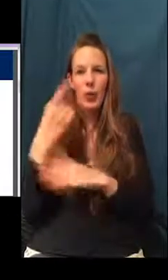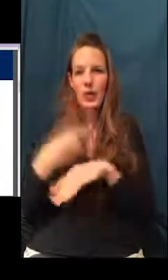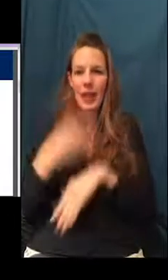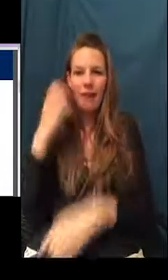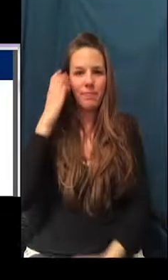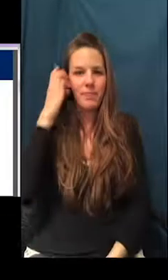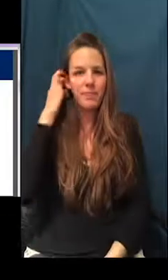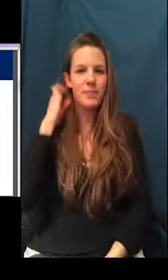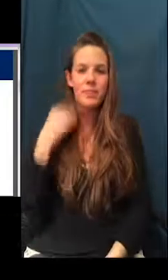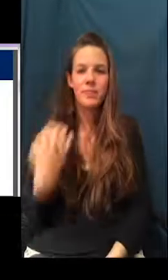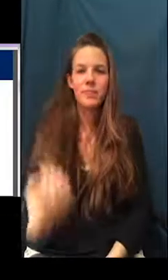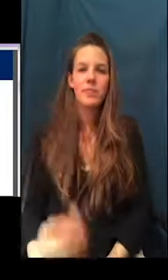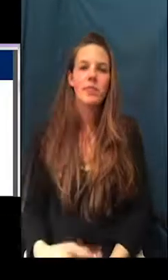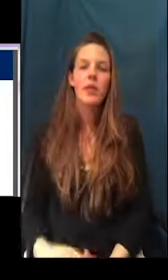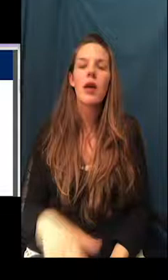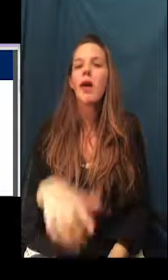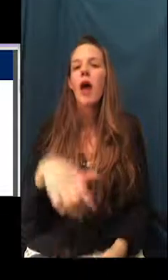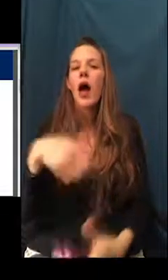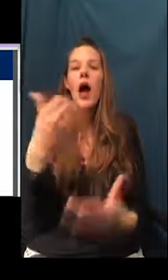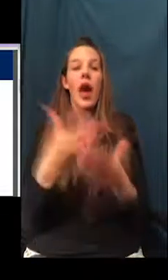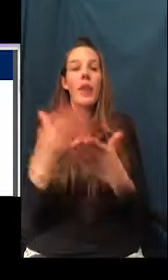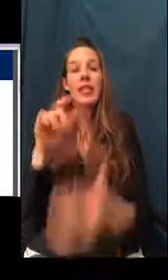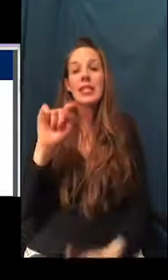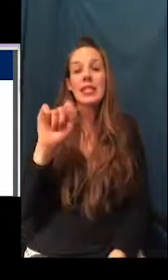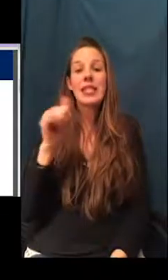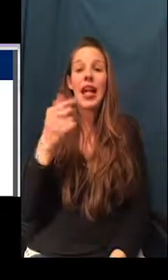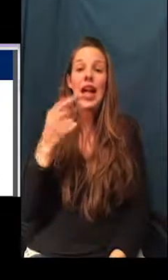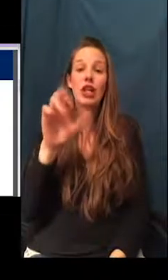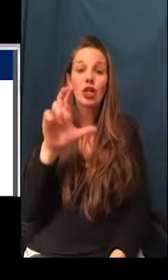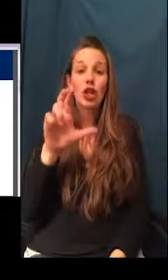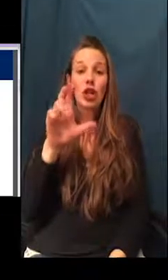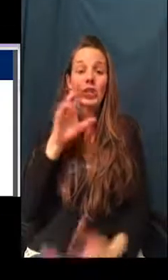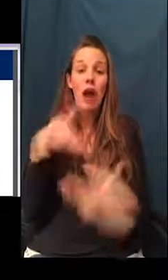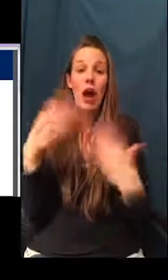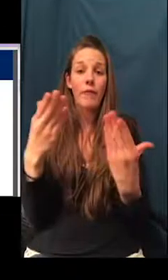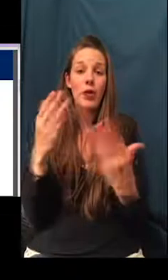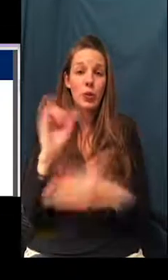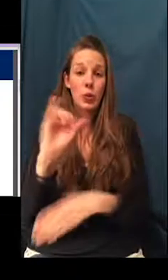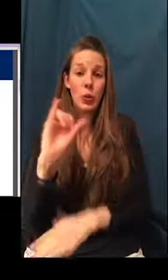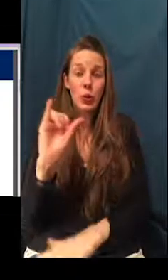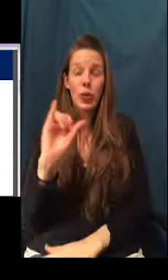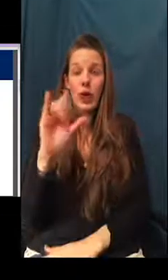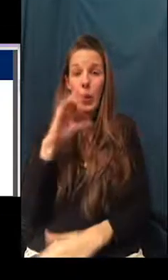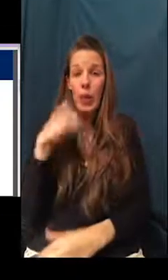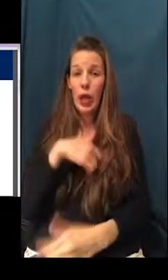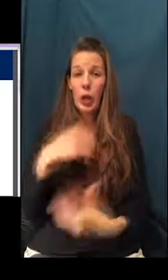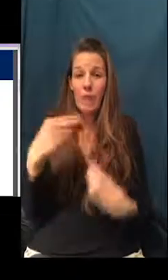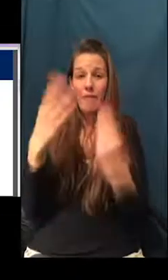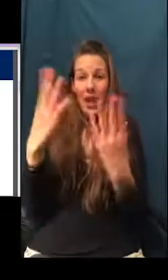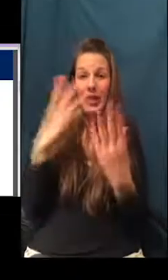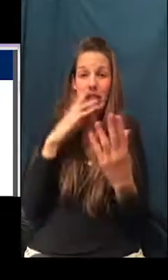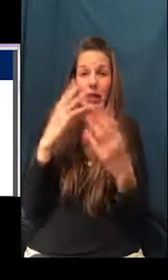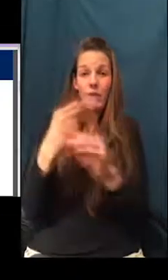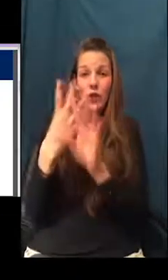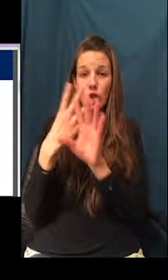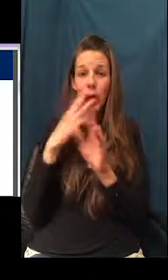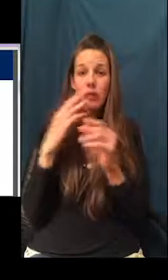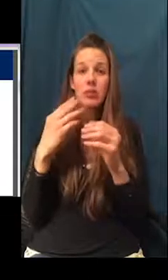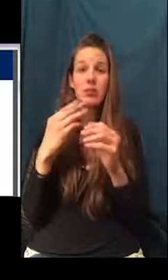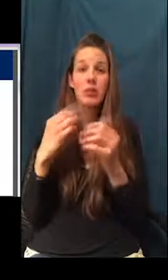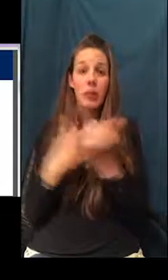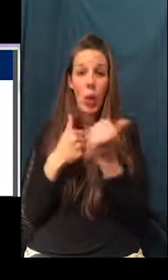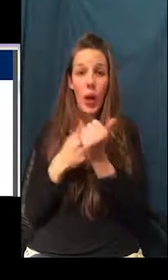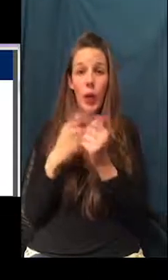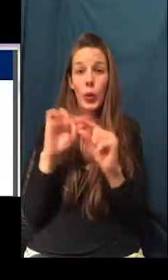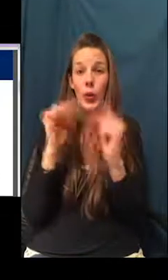days. Another thing that Teenager's offering too, just along those lines, is we're providing a virtual support group for